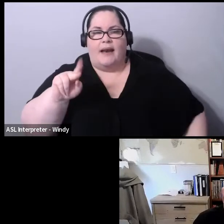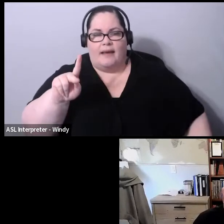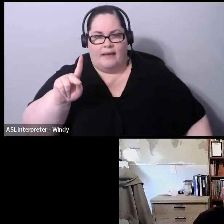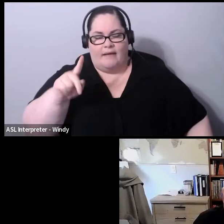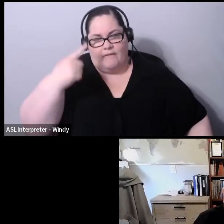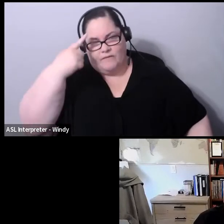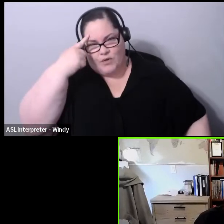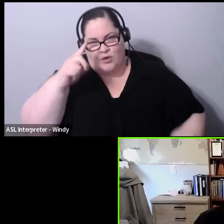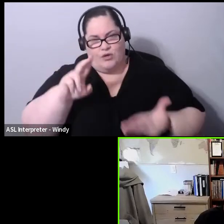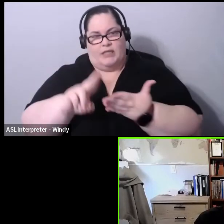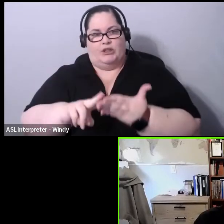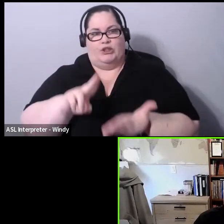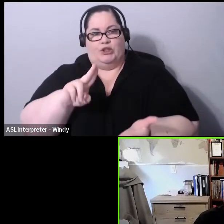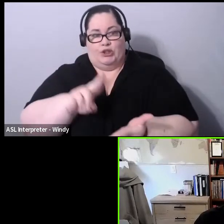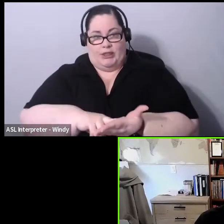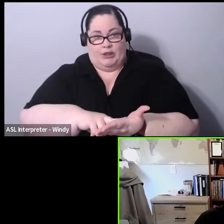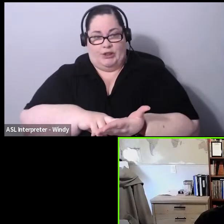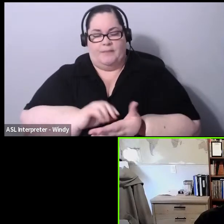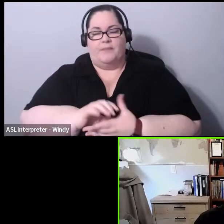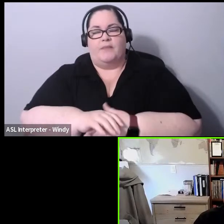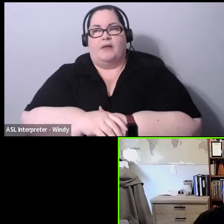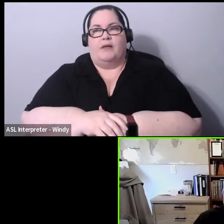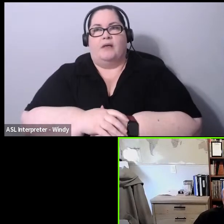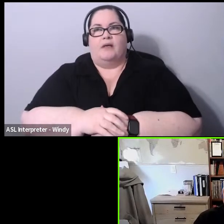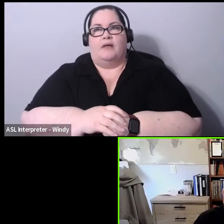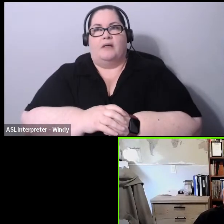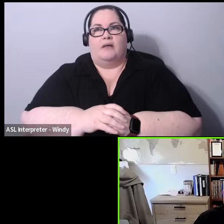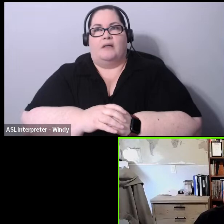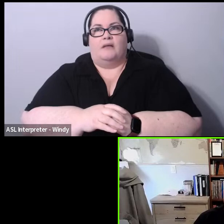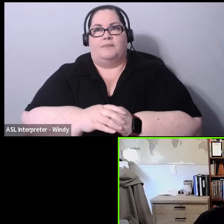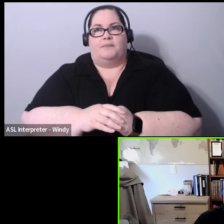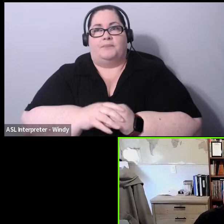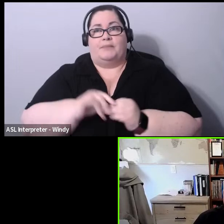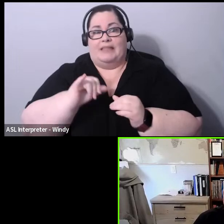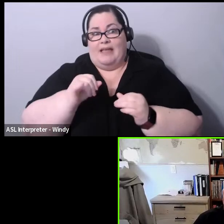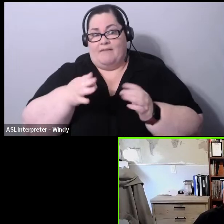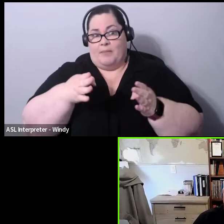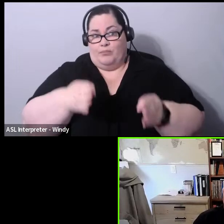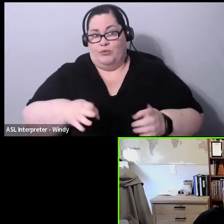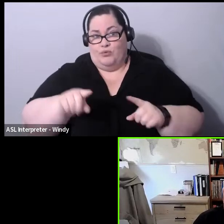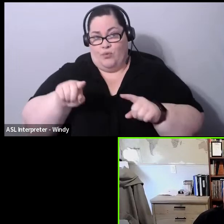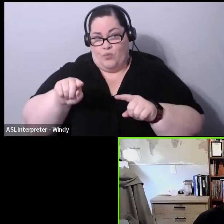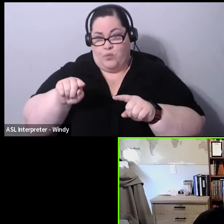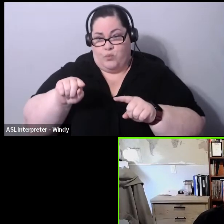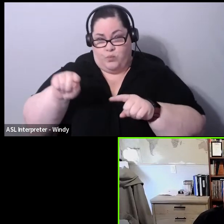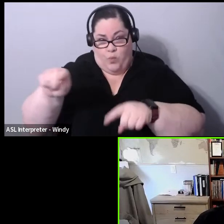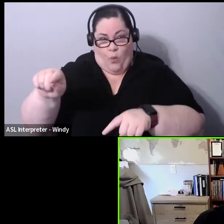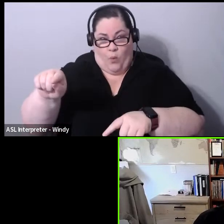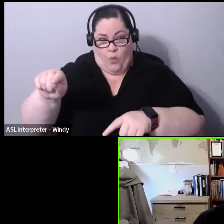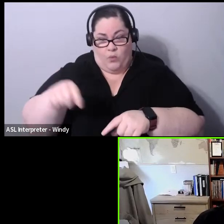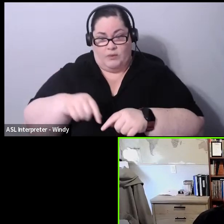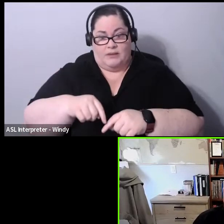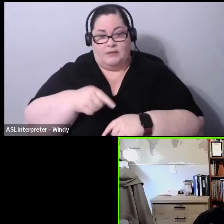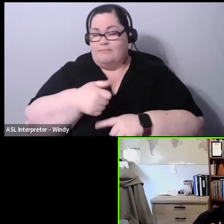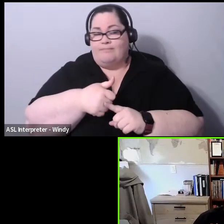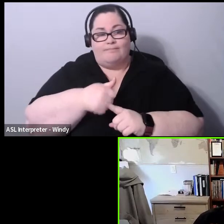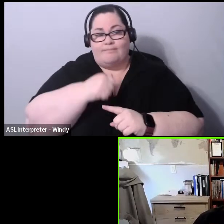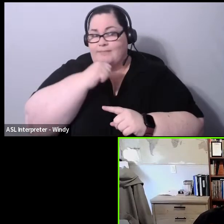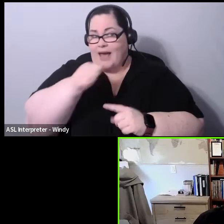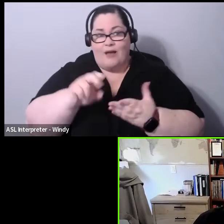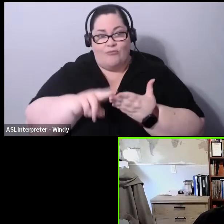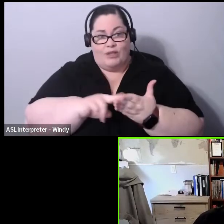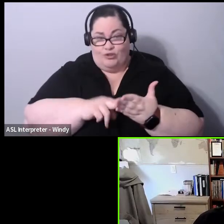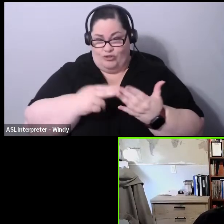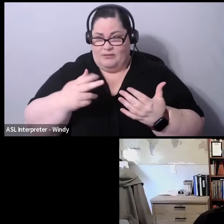for registration. If an individual does go and they did not register, can they still